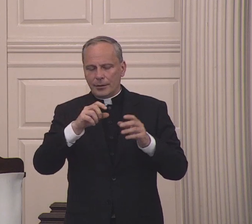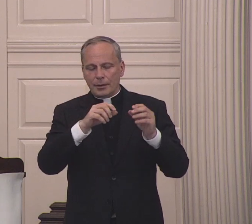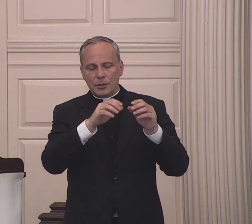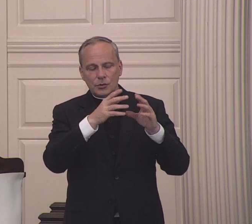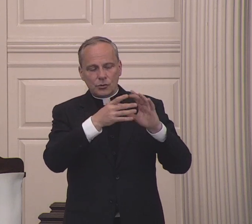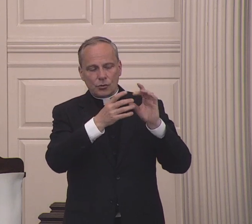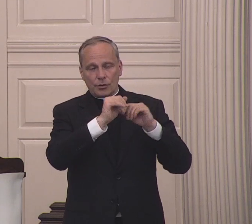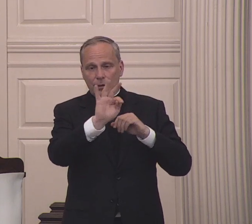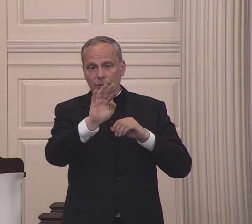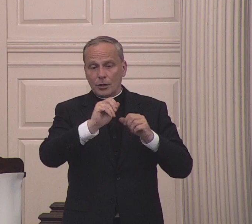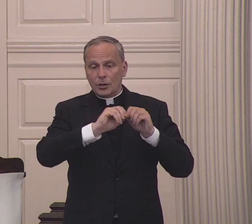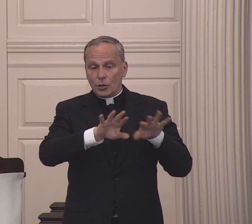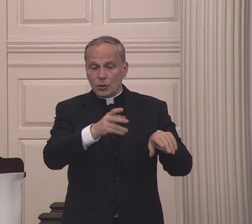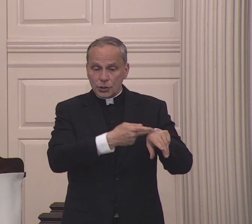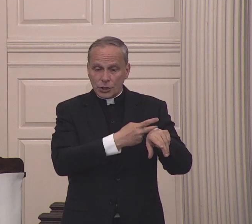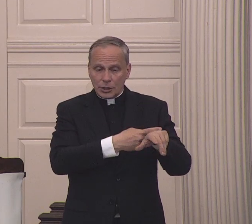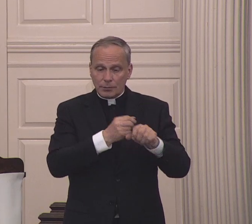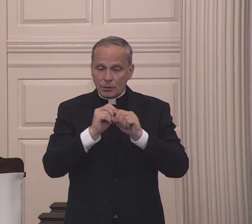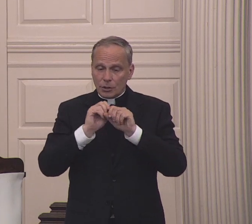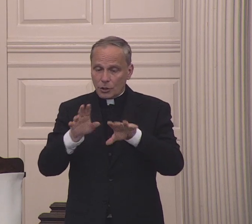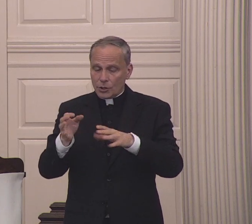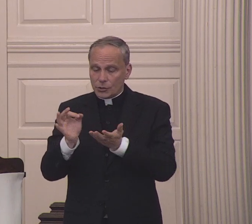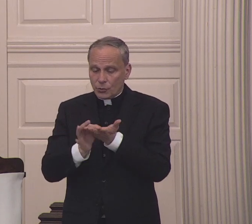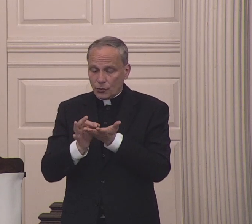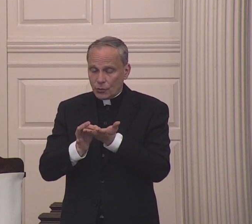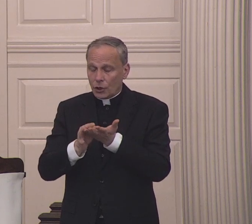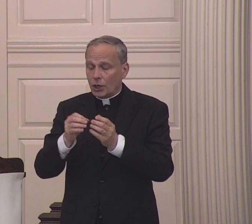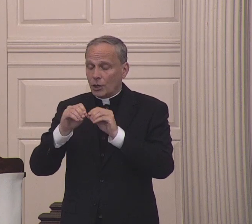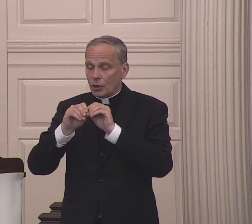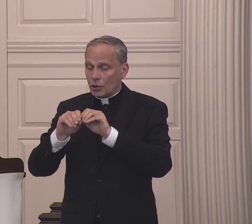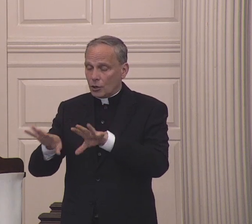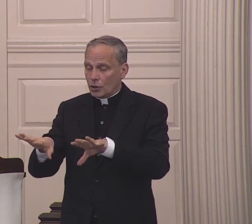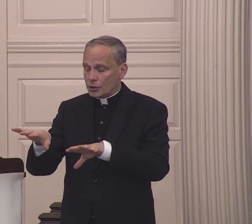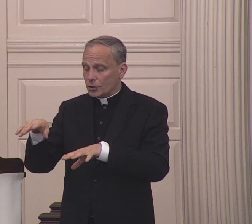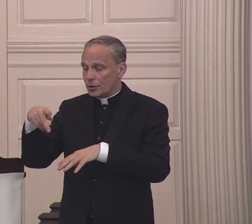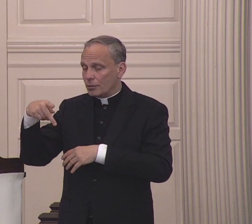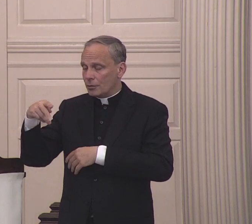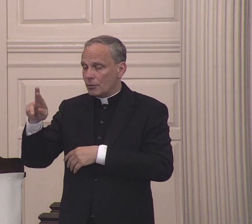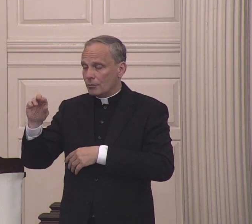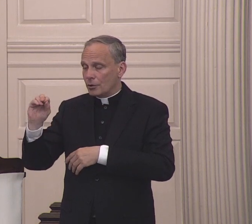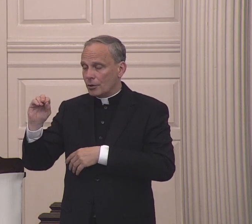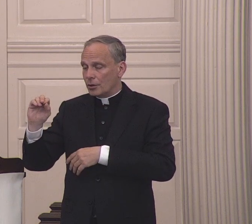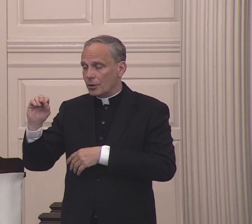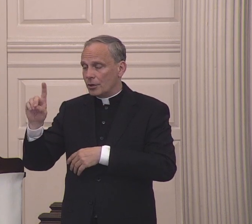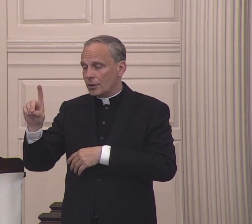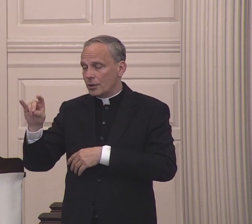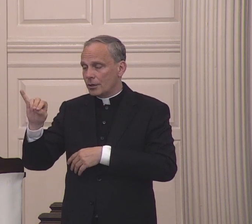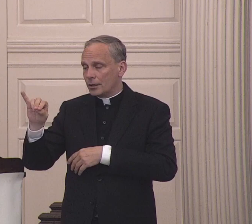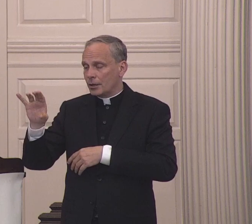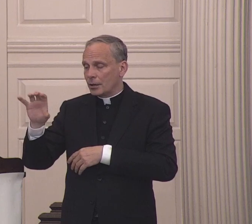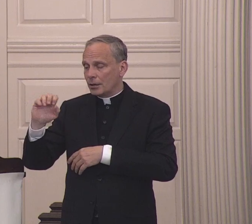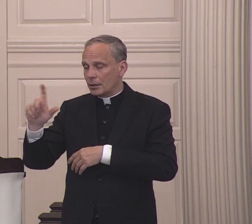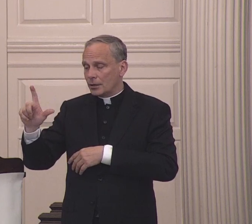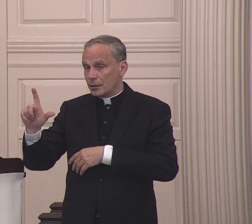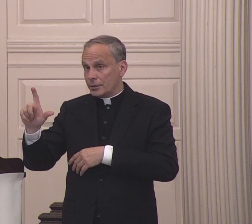the parable of the lost coin, and the parable of the prodigal son or the merciful